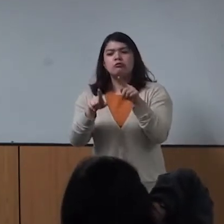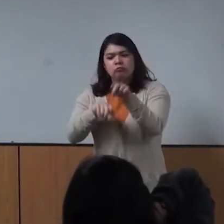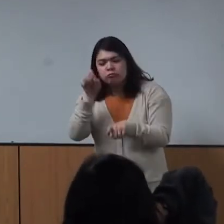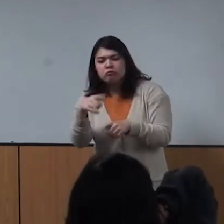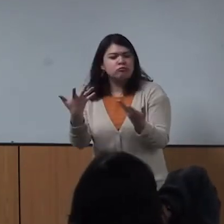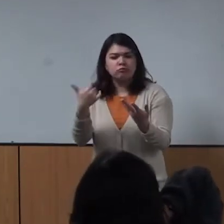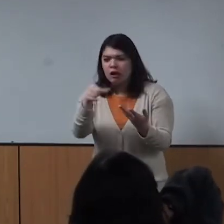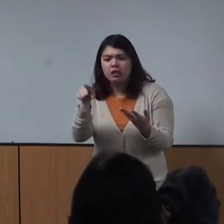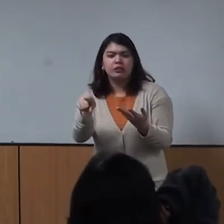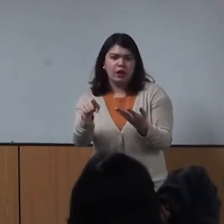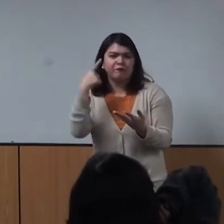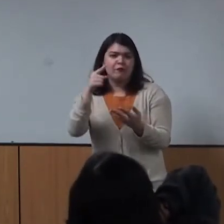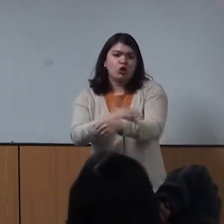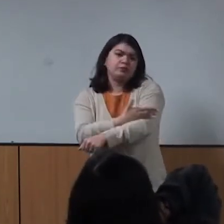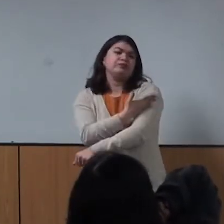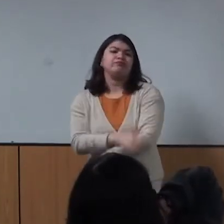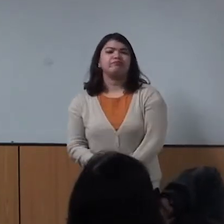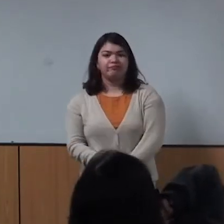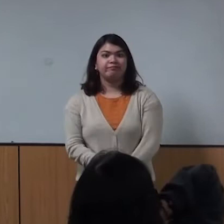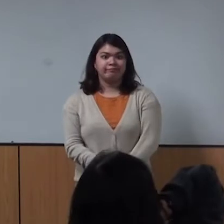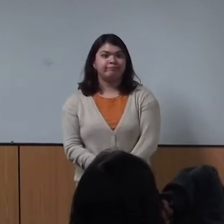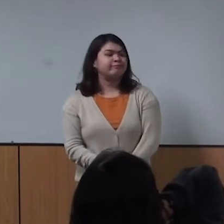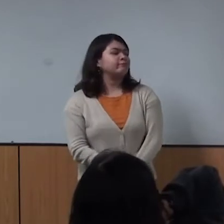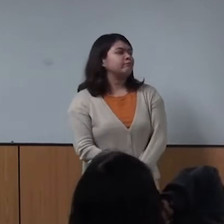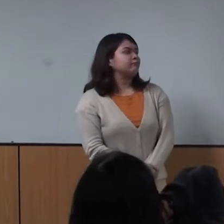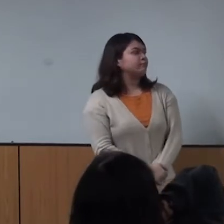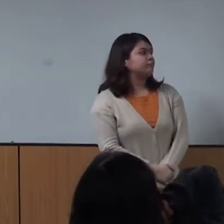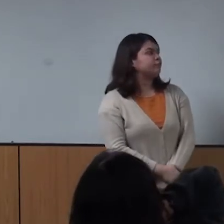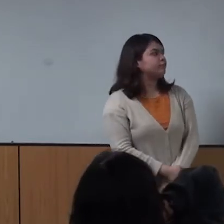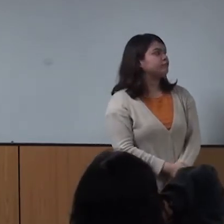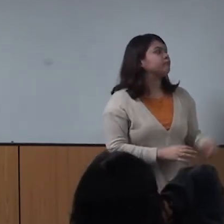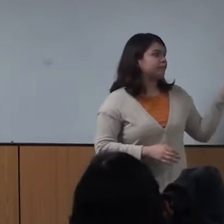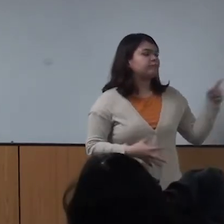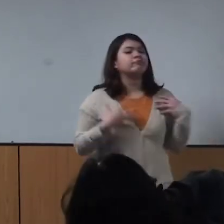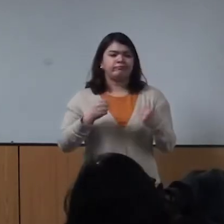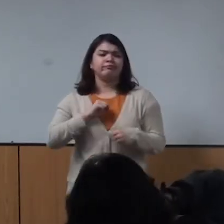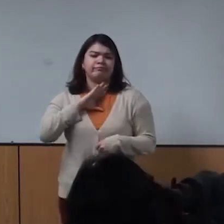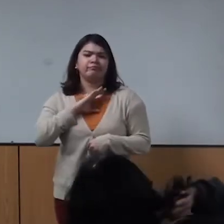needs to strive more. So in this way, can build